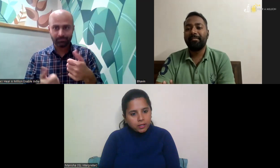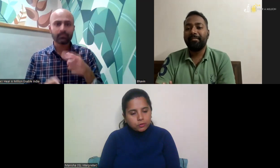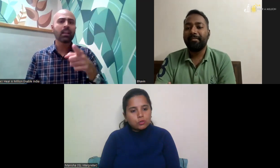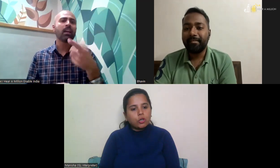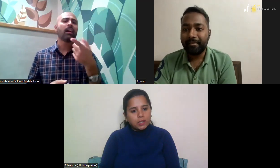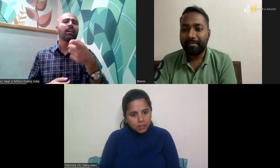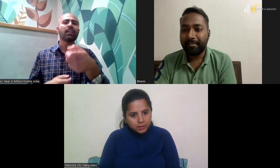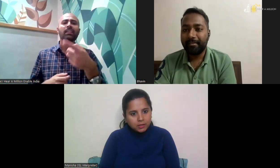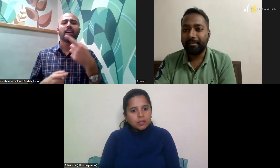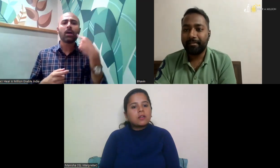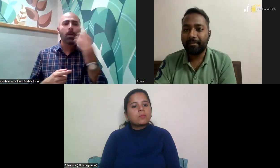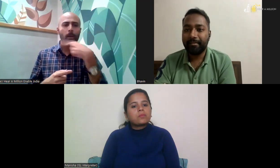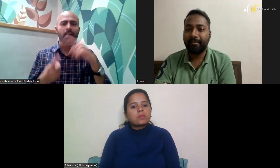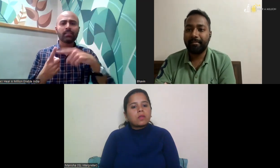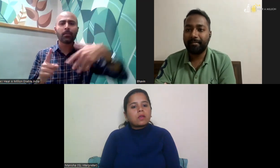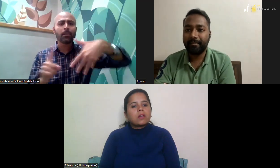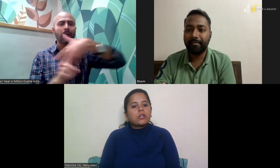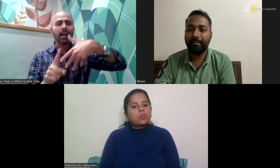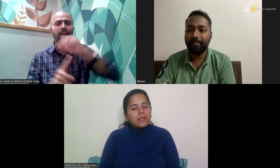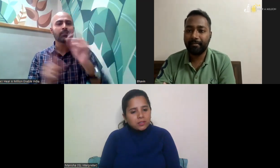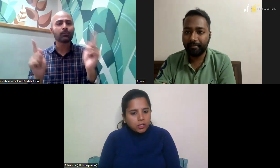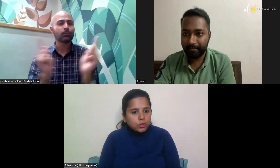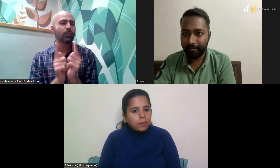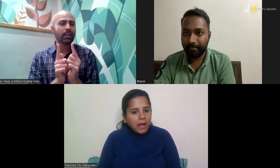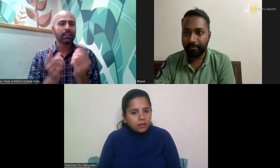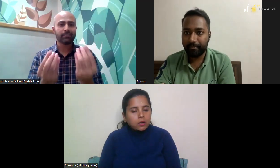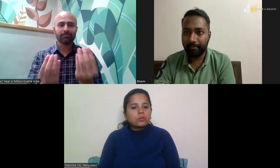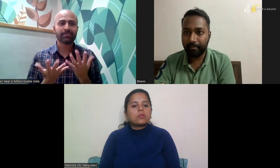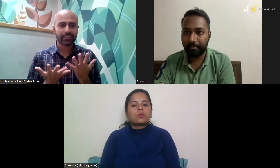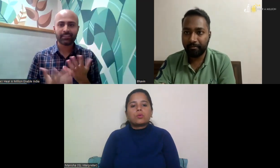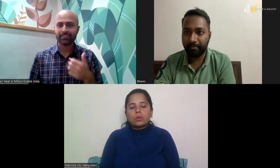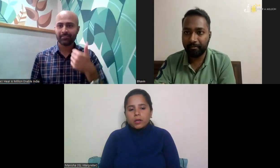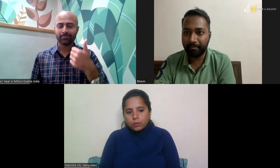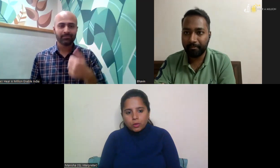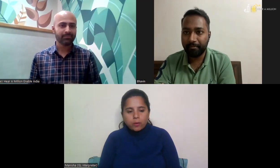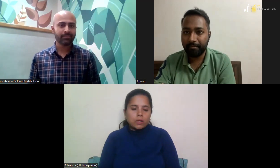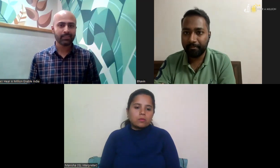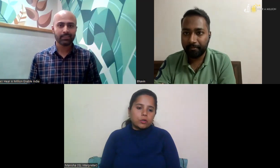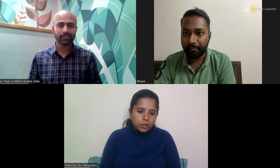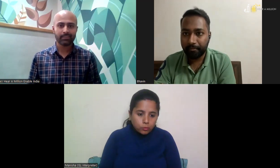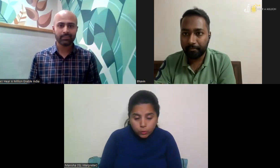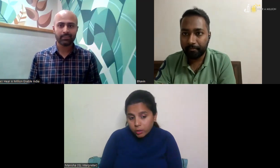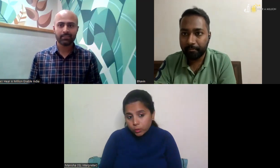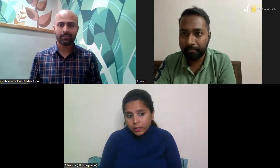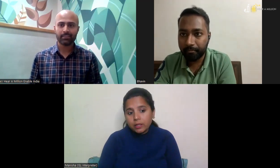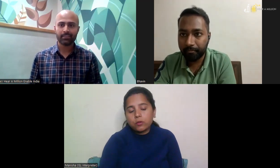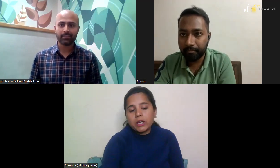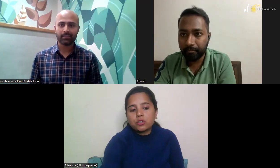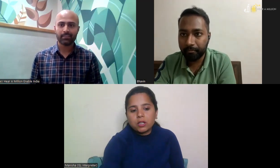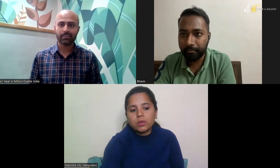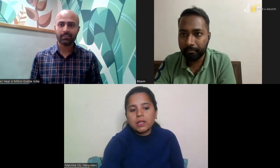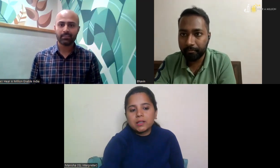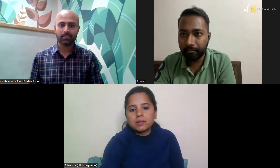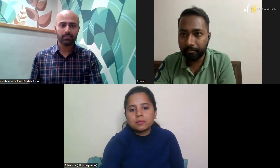for agreeing to join us. Can you please share your background? Who are you? I mean, what you are doing? If you